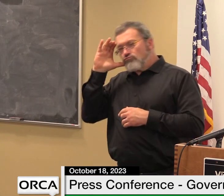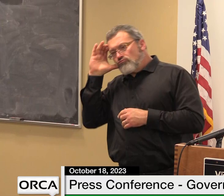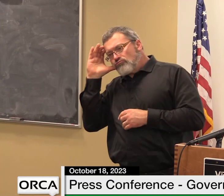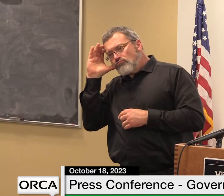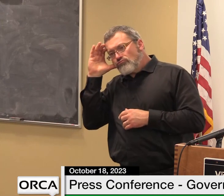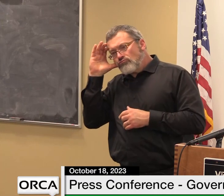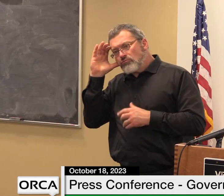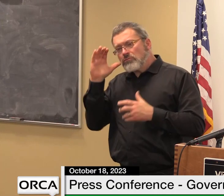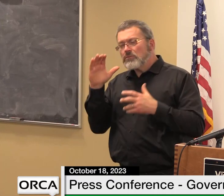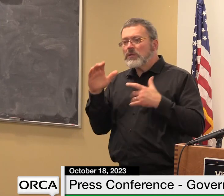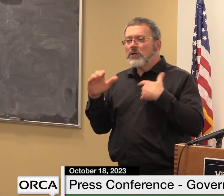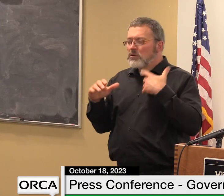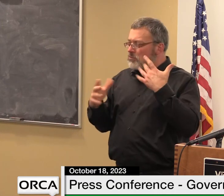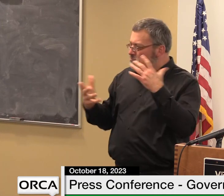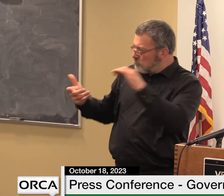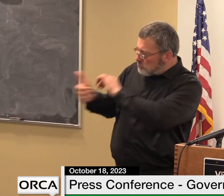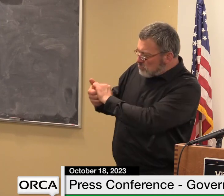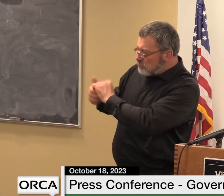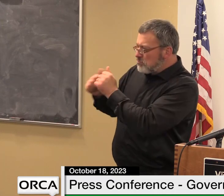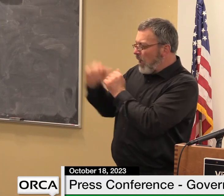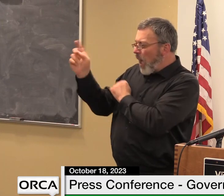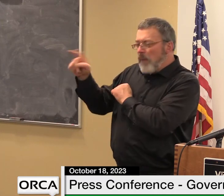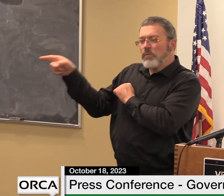like to see that in return.